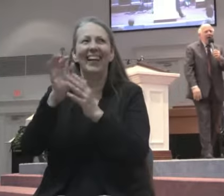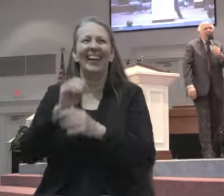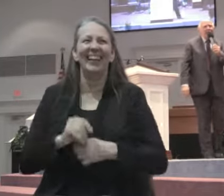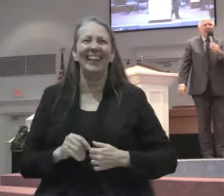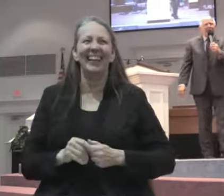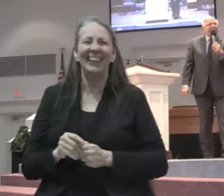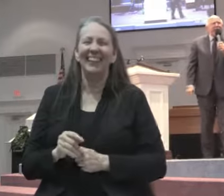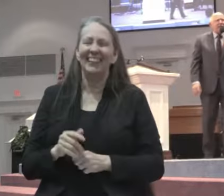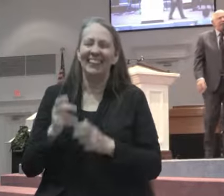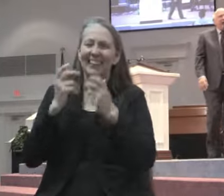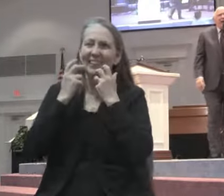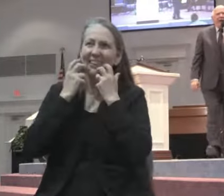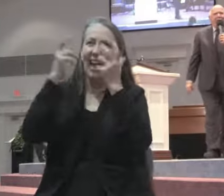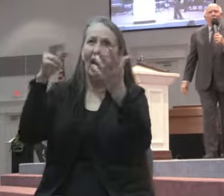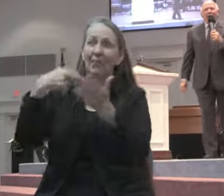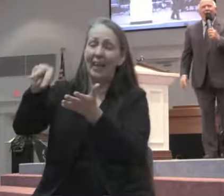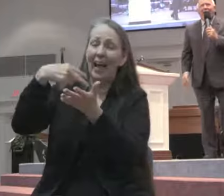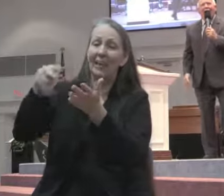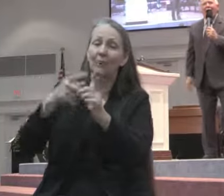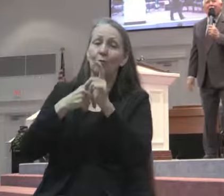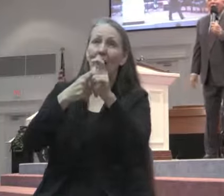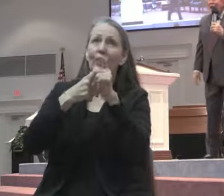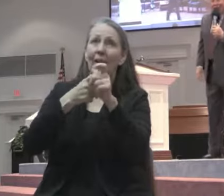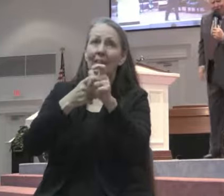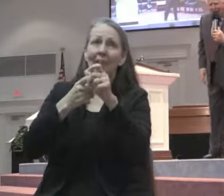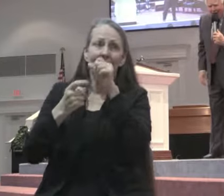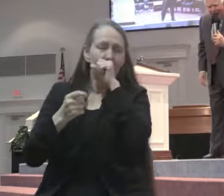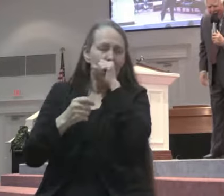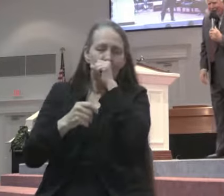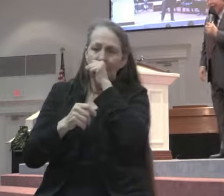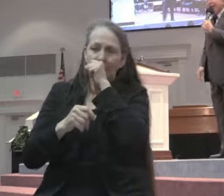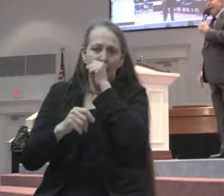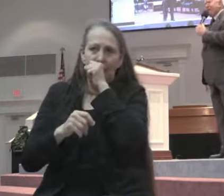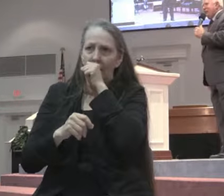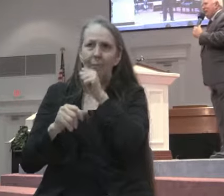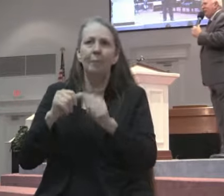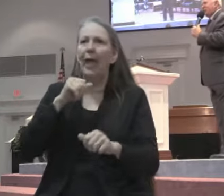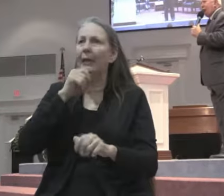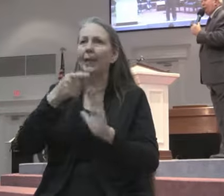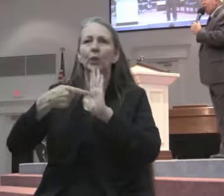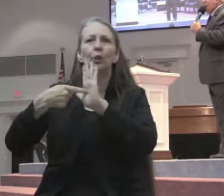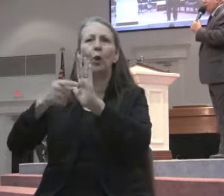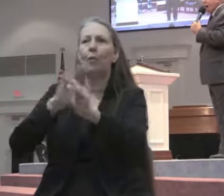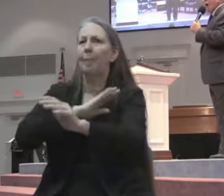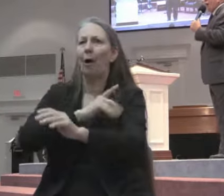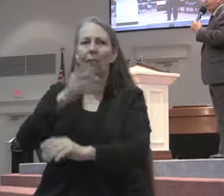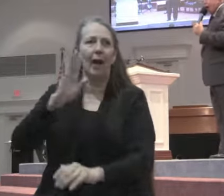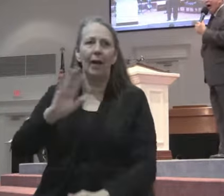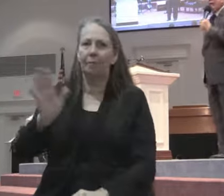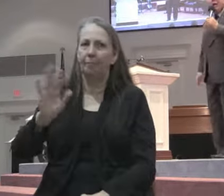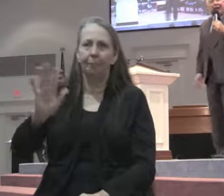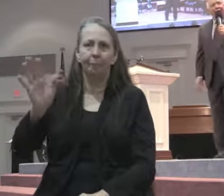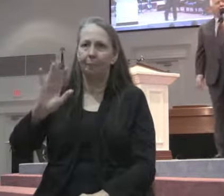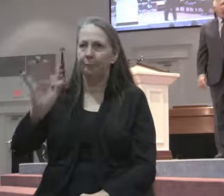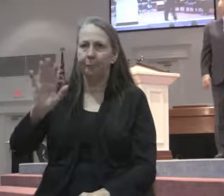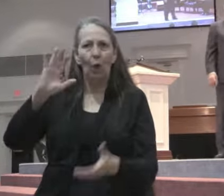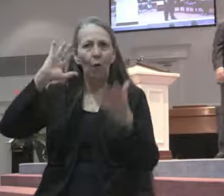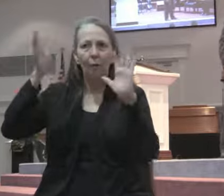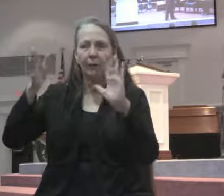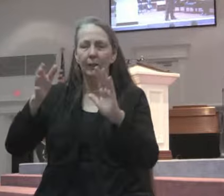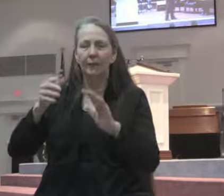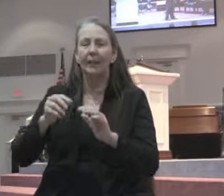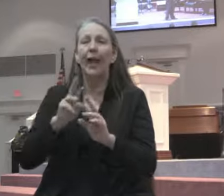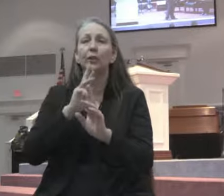A shout and a dance and a run the aisle is not a demonstration of the power of God. It is